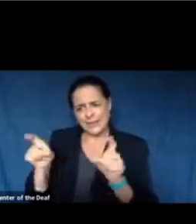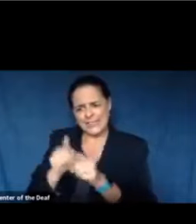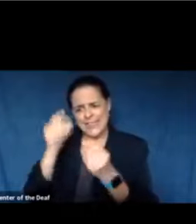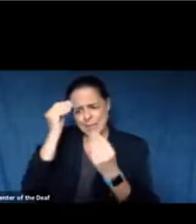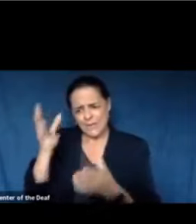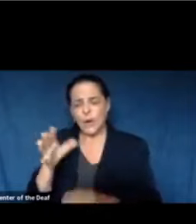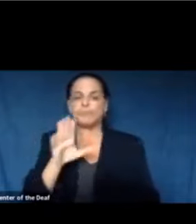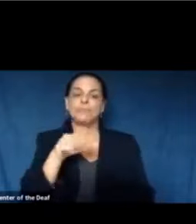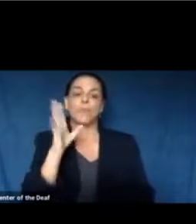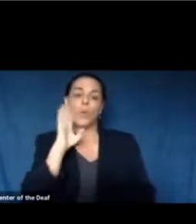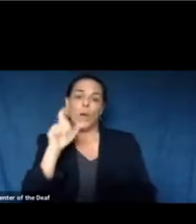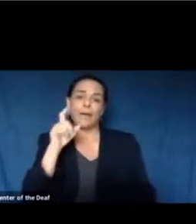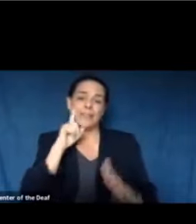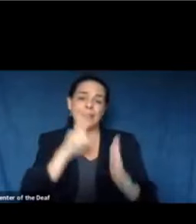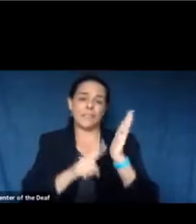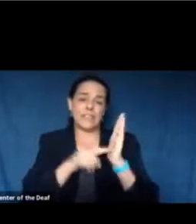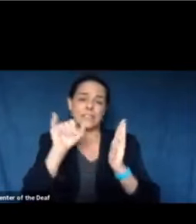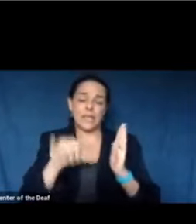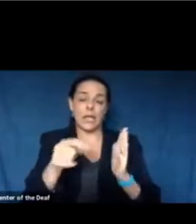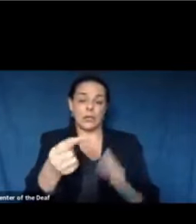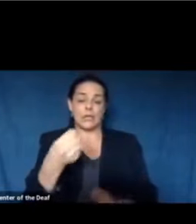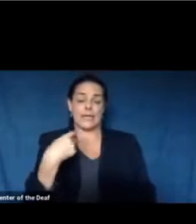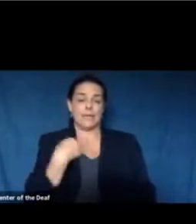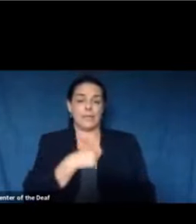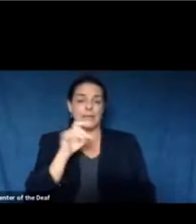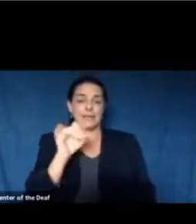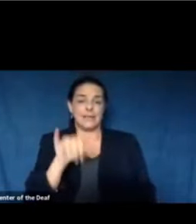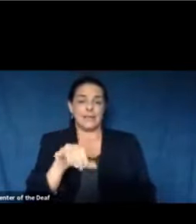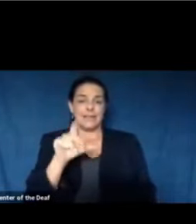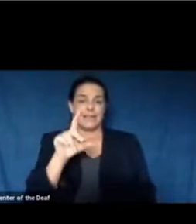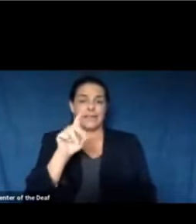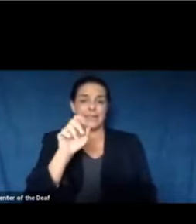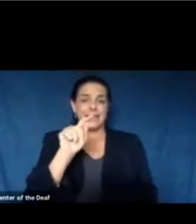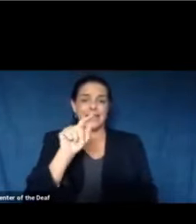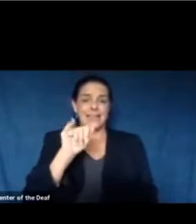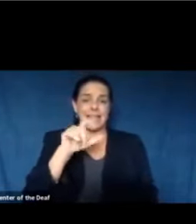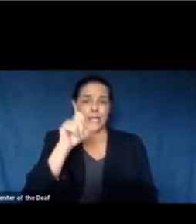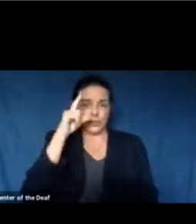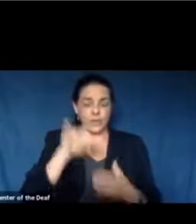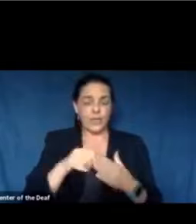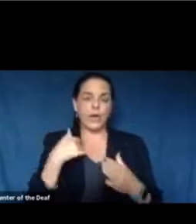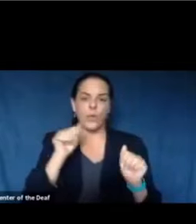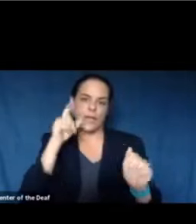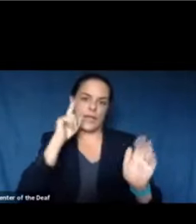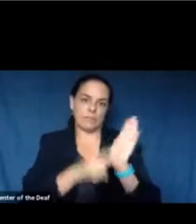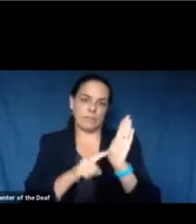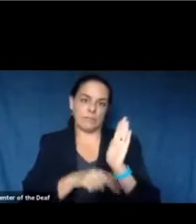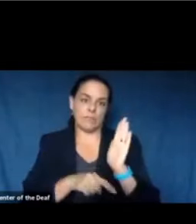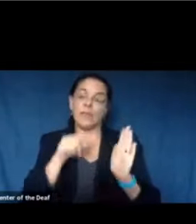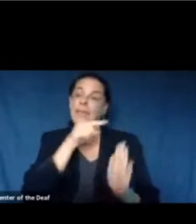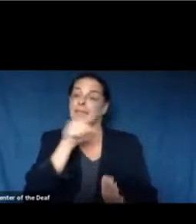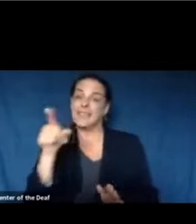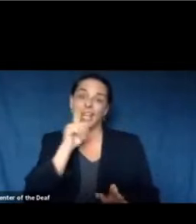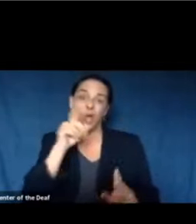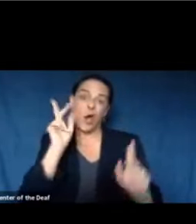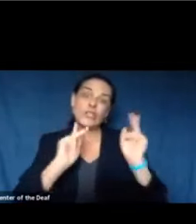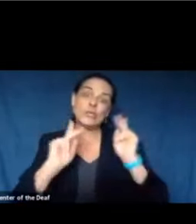look into that. If you guys want to send us the details of what you saw there, we can look into it. These are human beings,